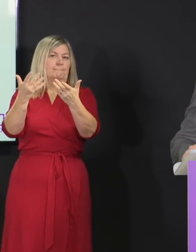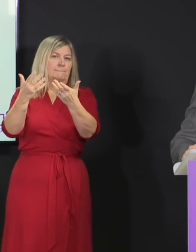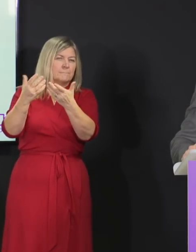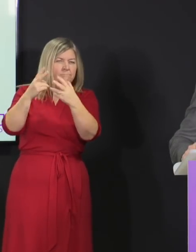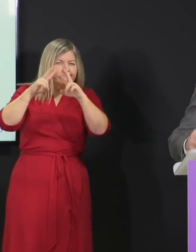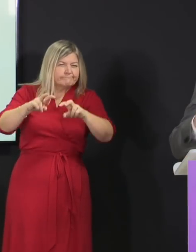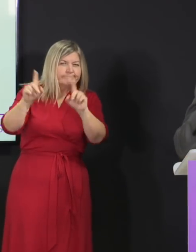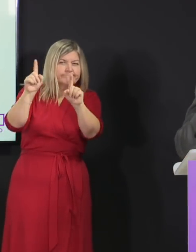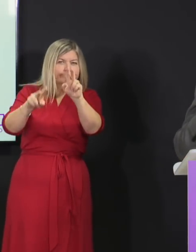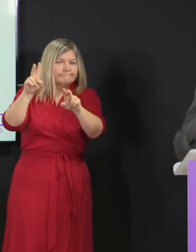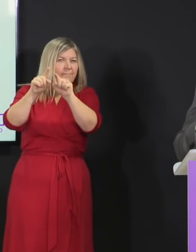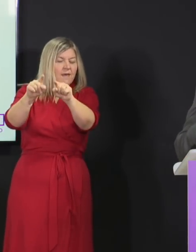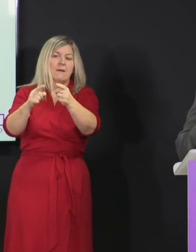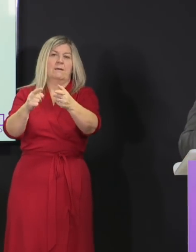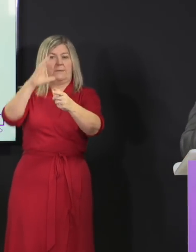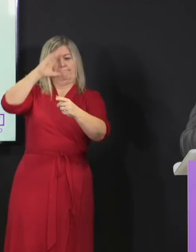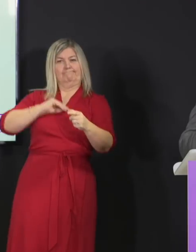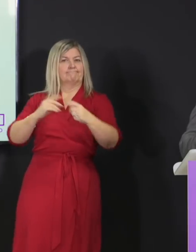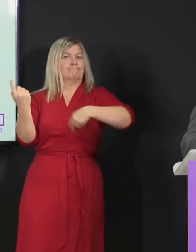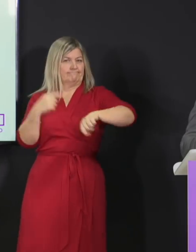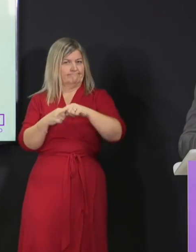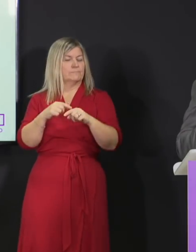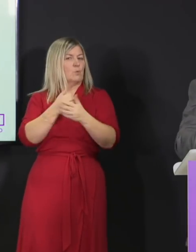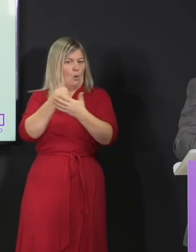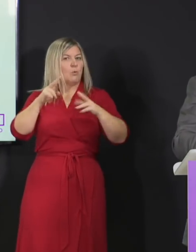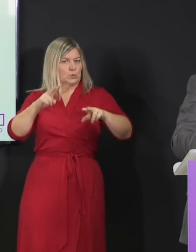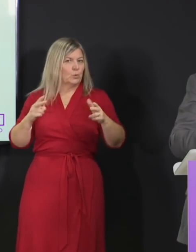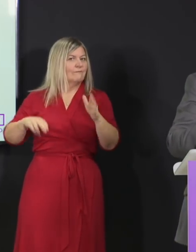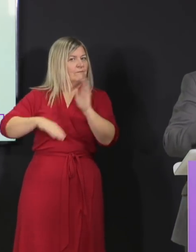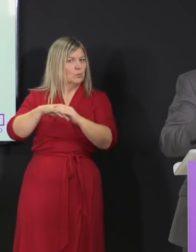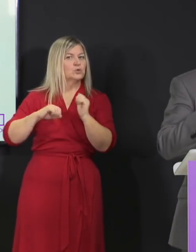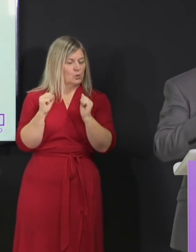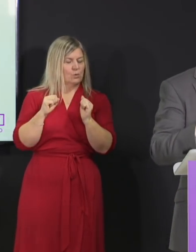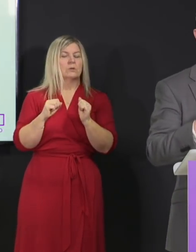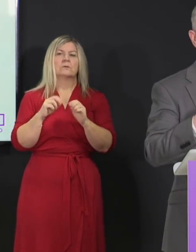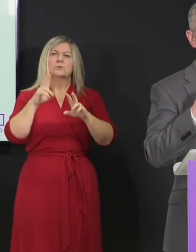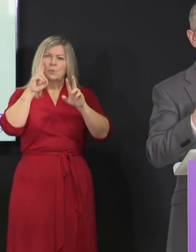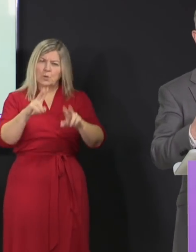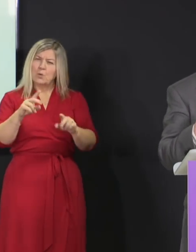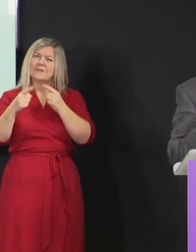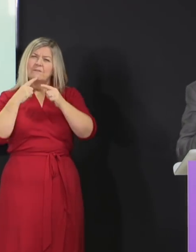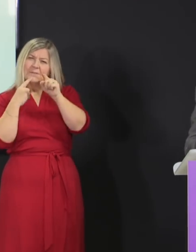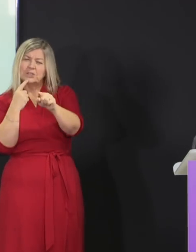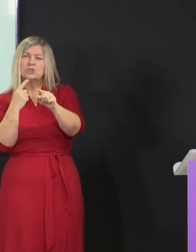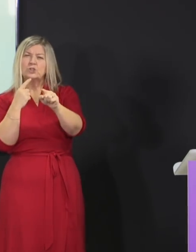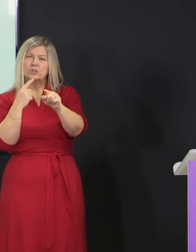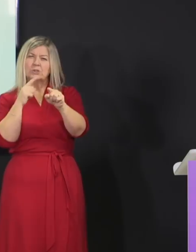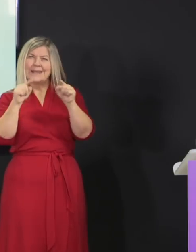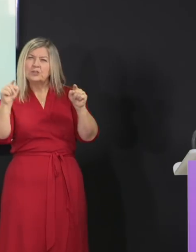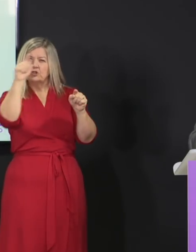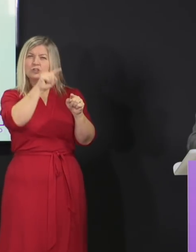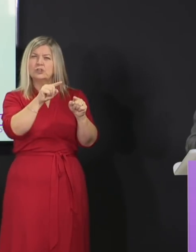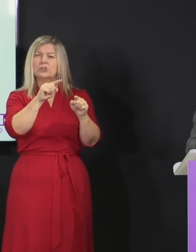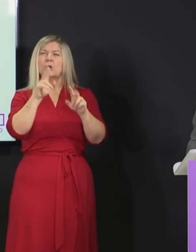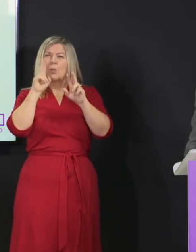care systems. And one of the things that we look at is what contribution to the data is made from